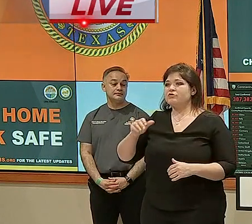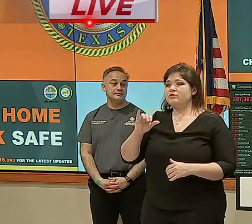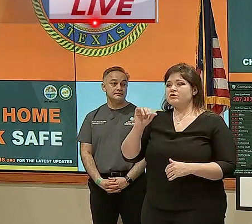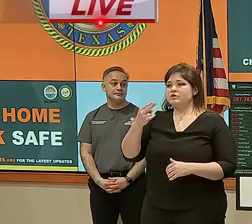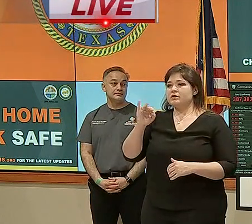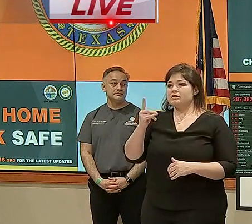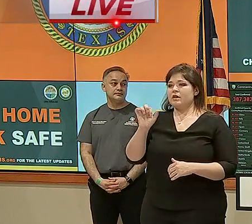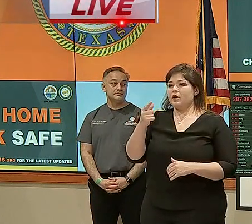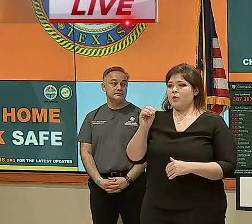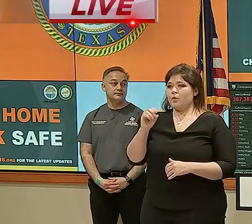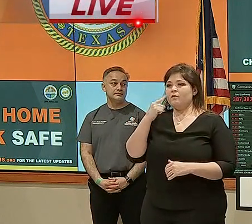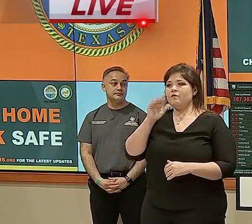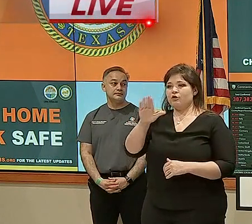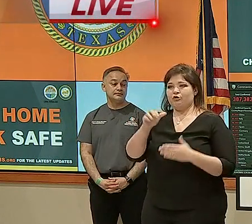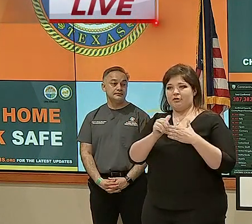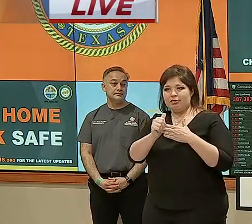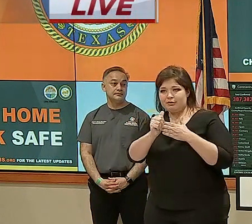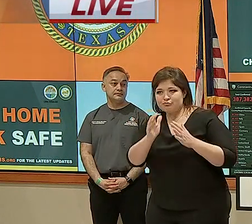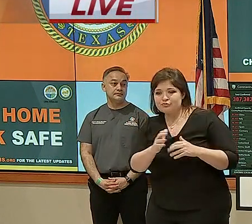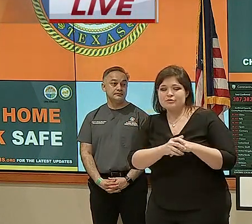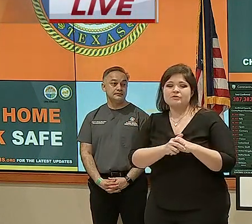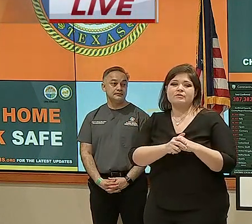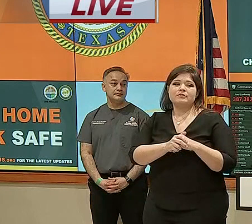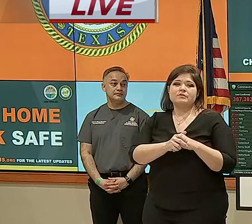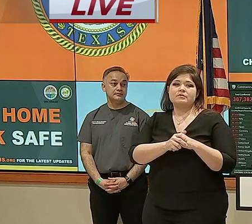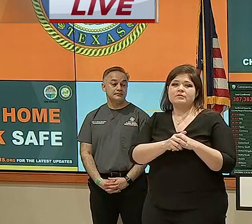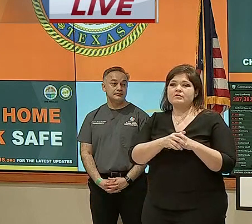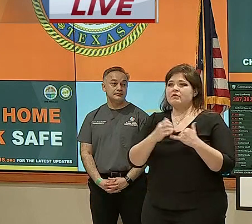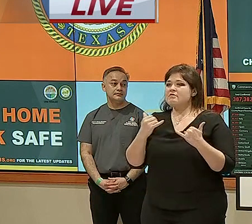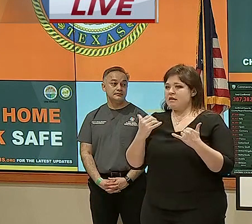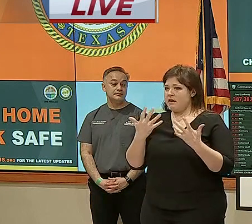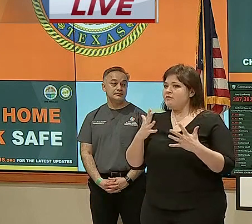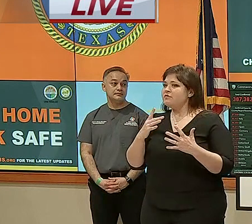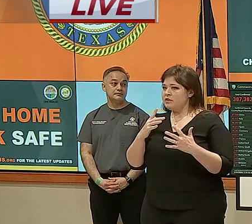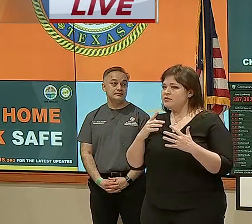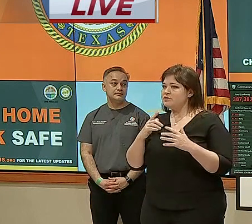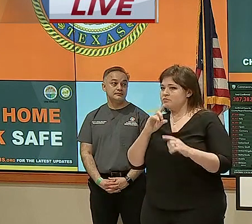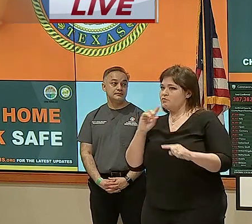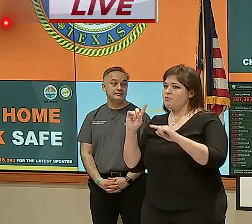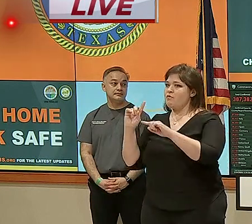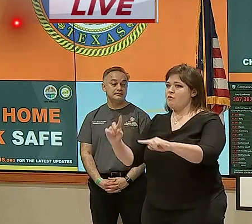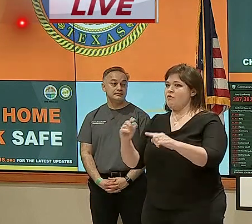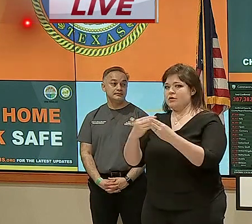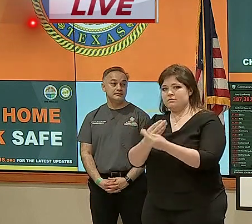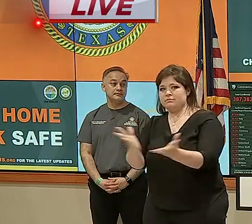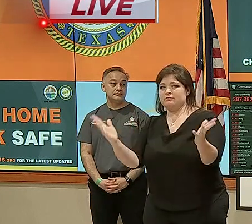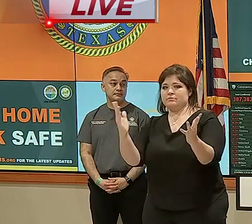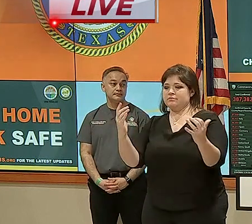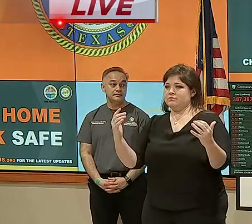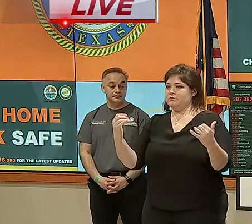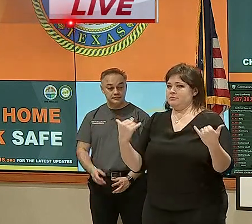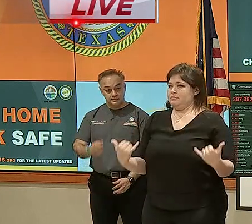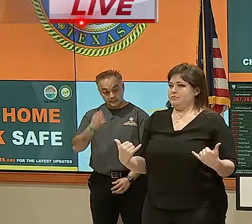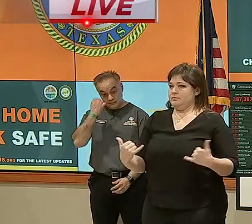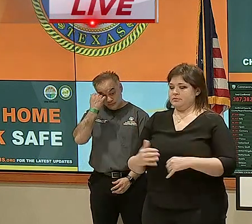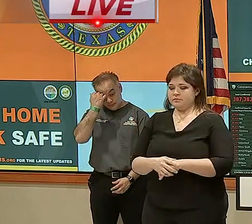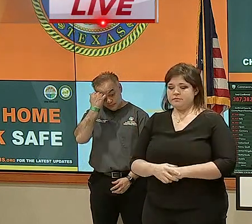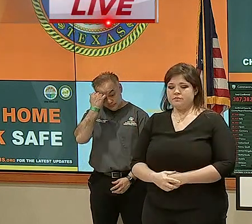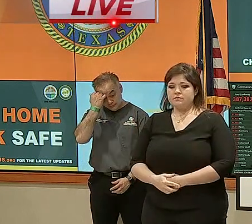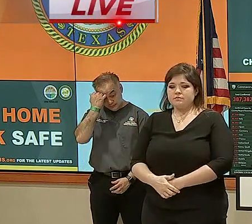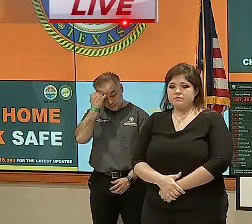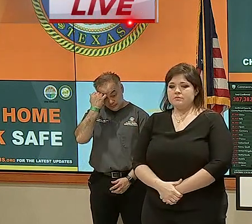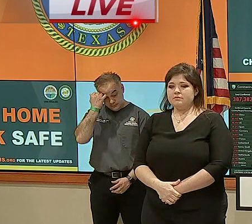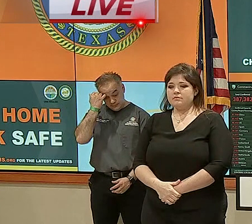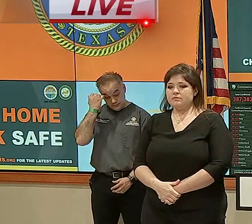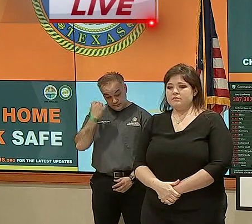leadership and for the order that has been put forth this morning. Let me say we've had